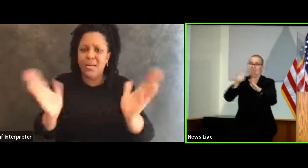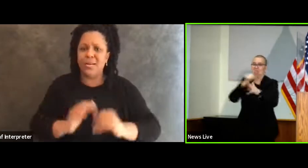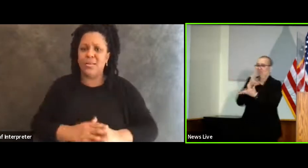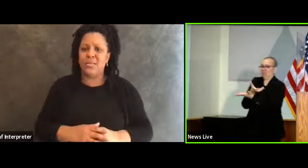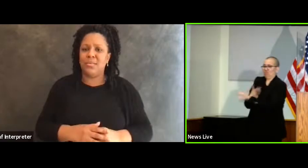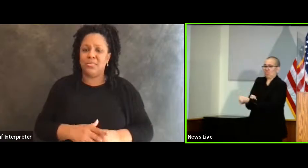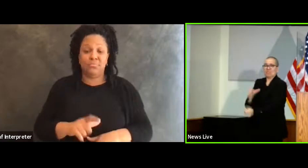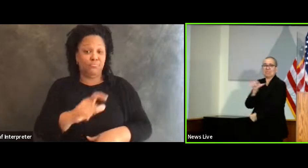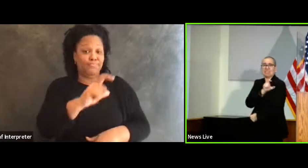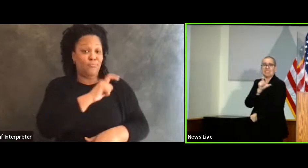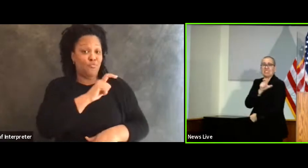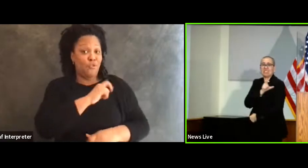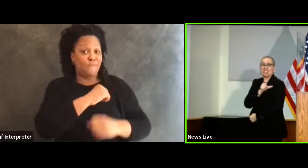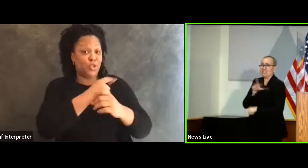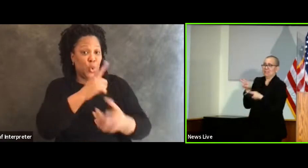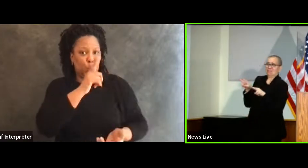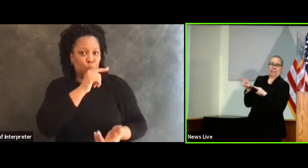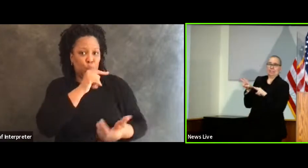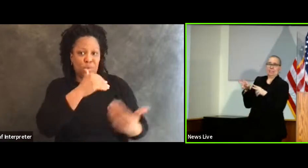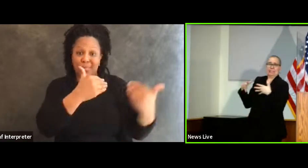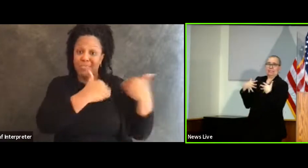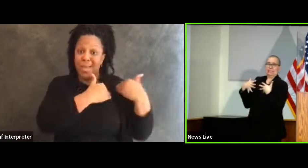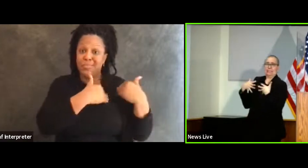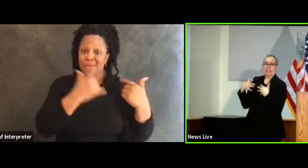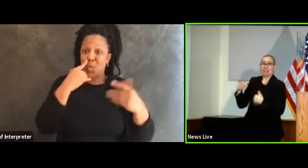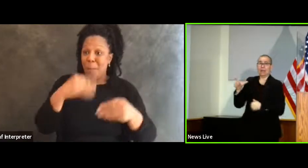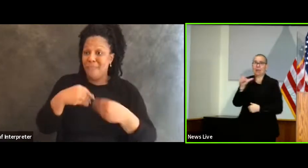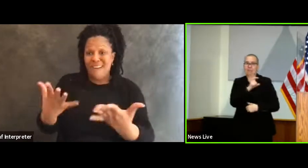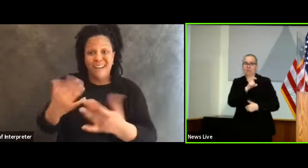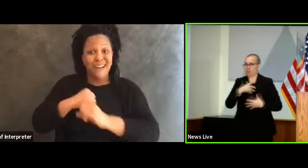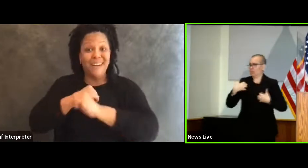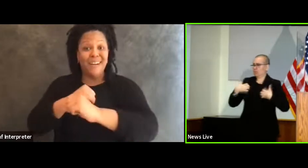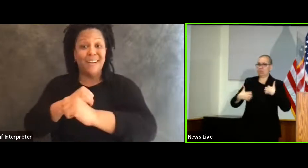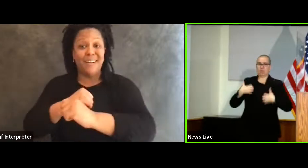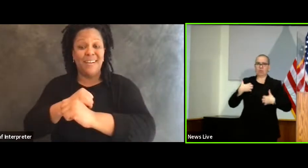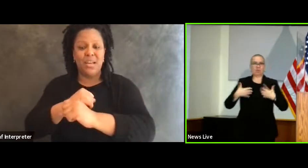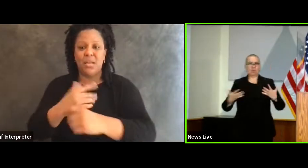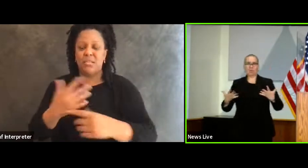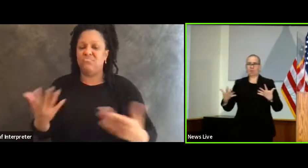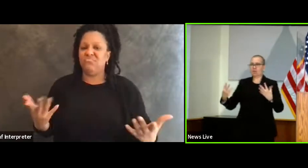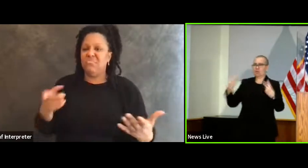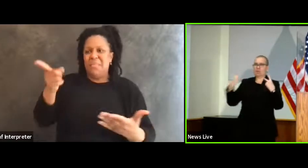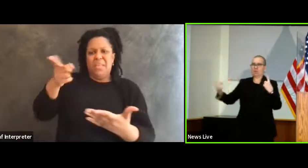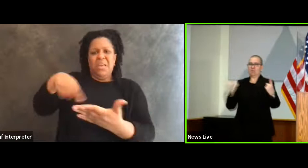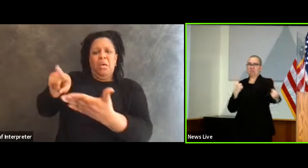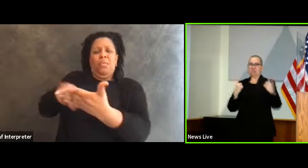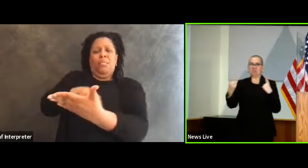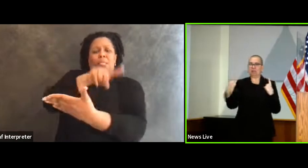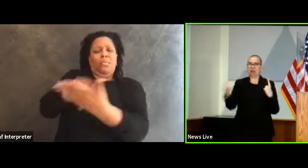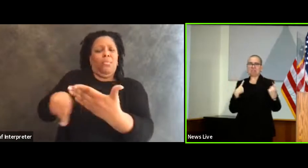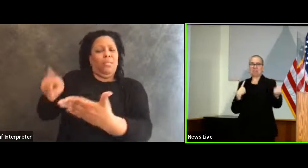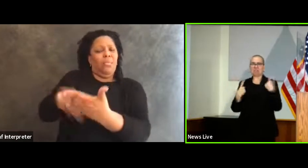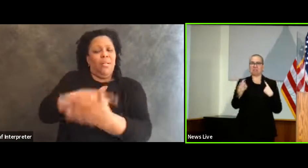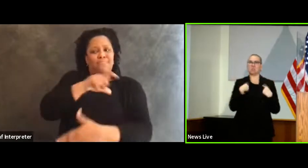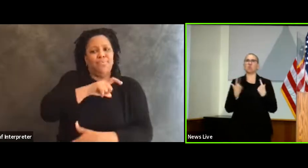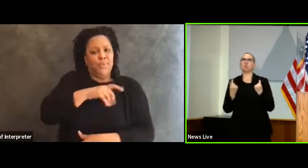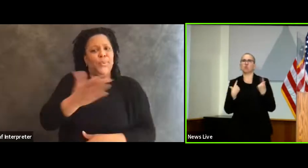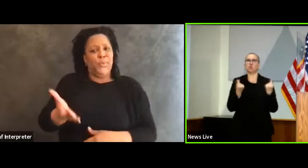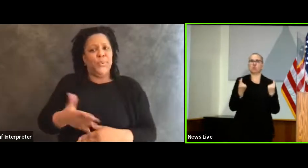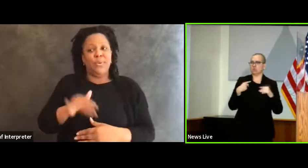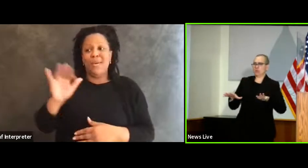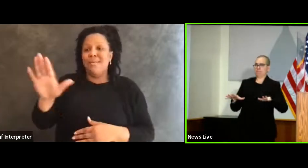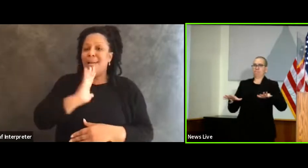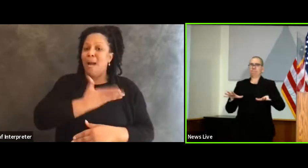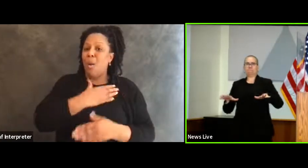assigned to this great task, are beleaguered by attacks on their character and questioned on their oath by our leaders. People from